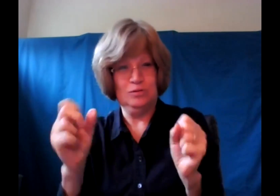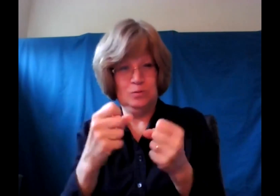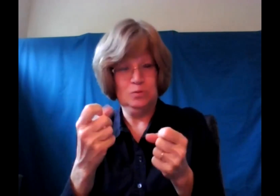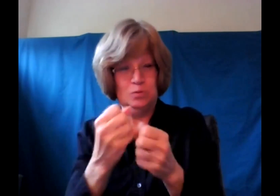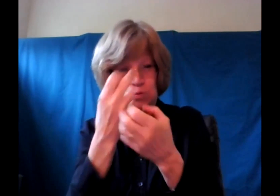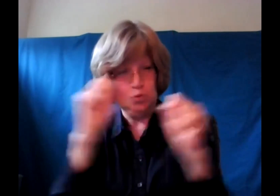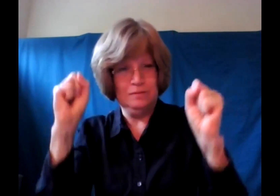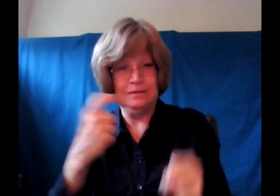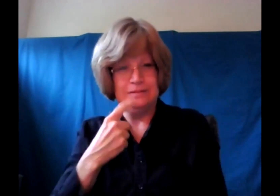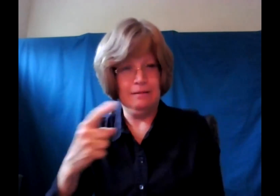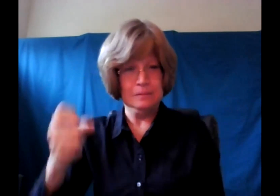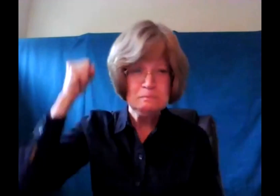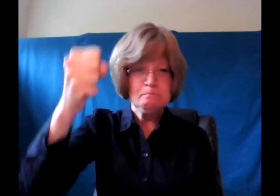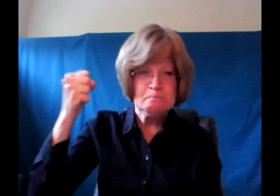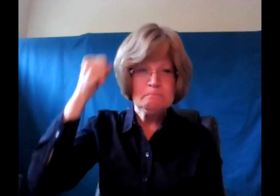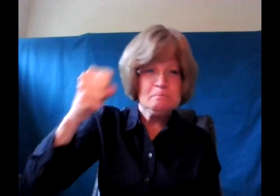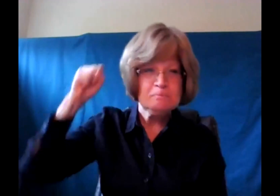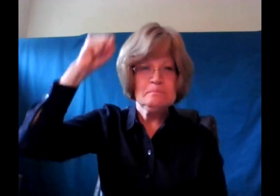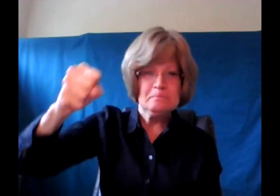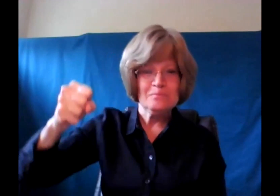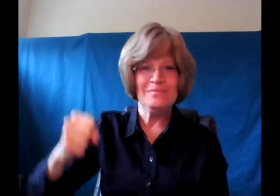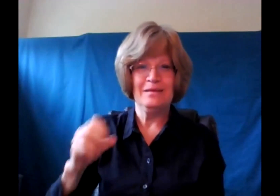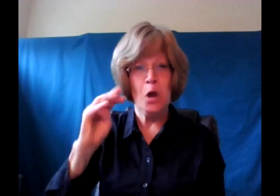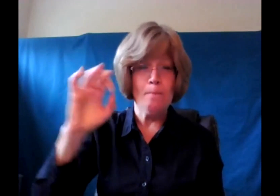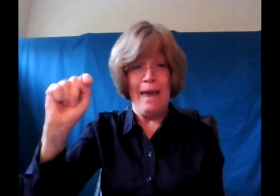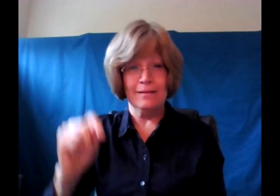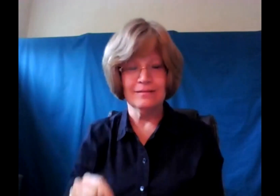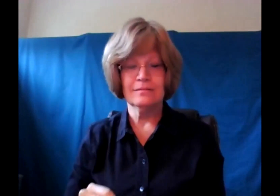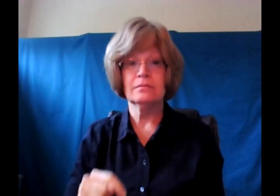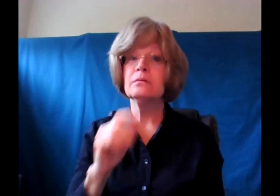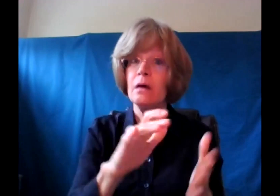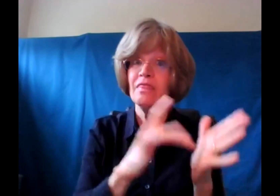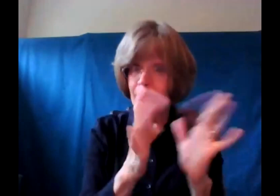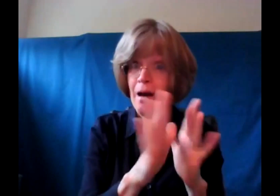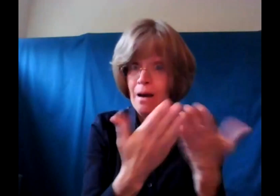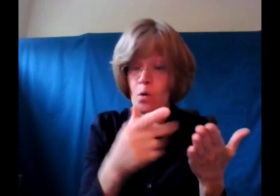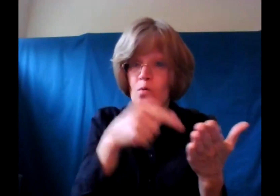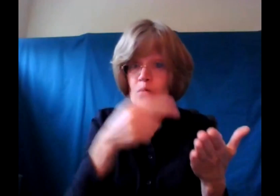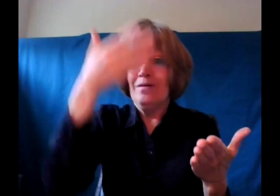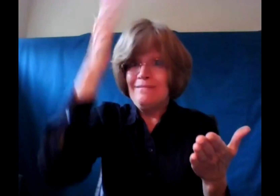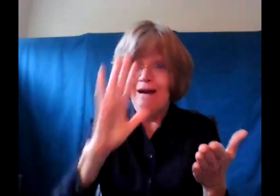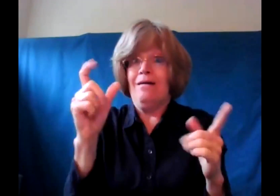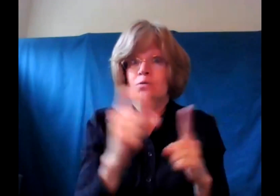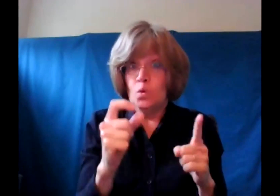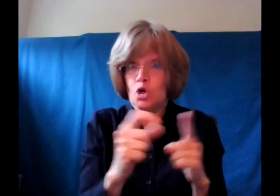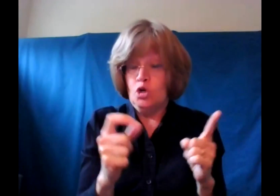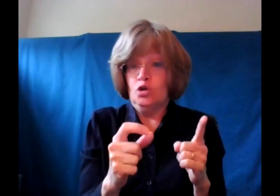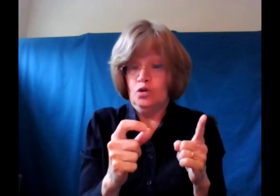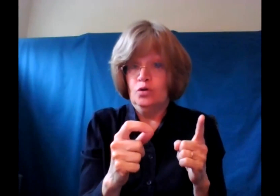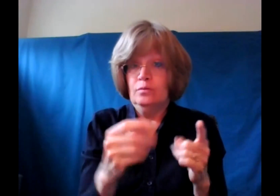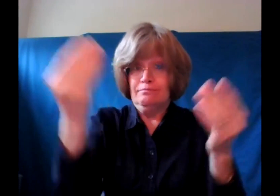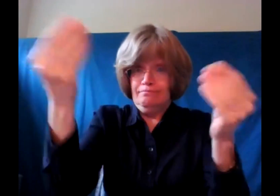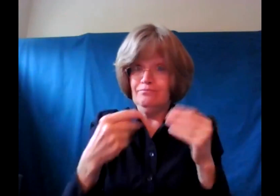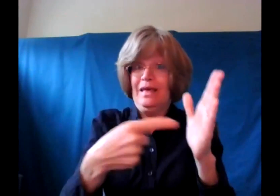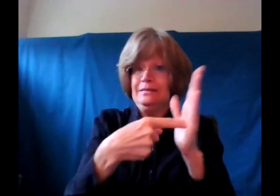know. The Bible, the Word of God, gives us our example